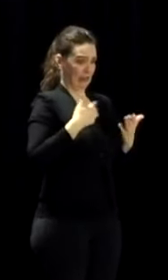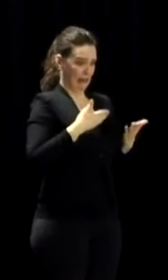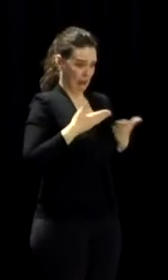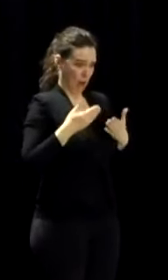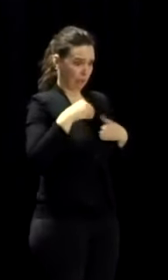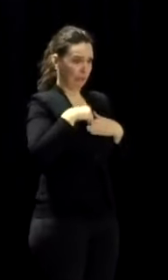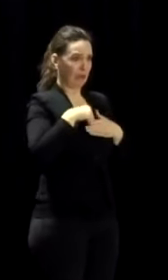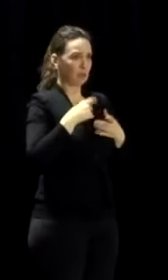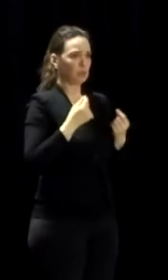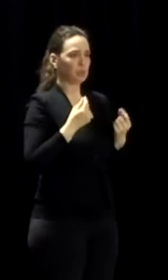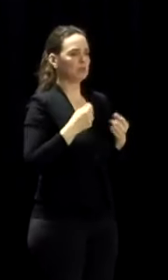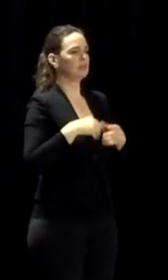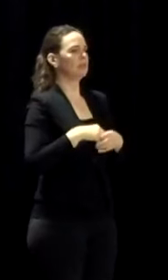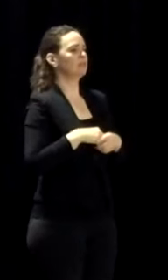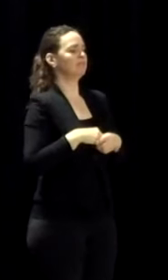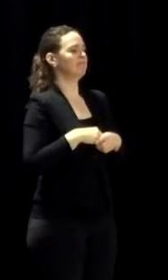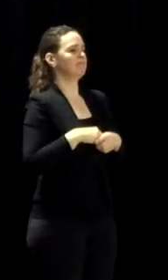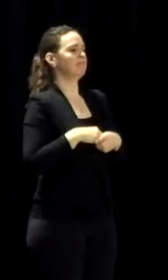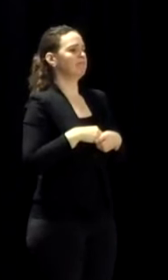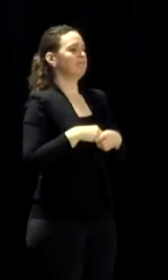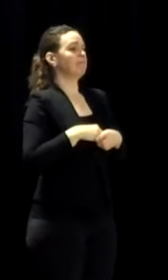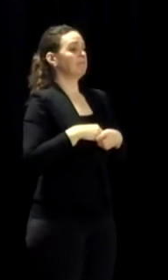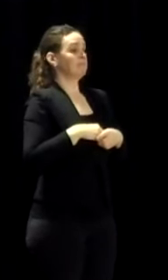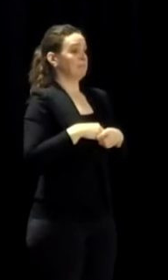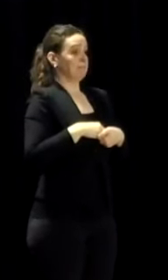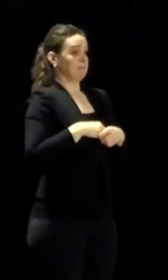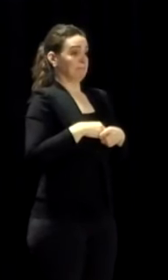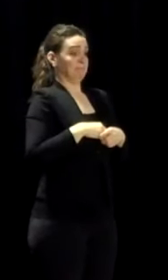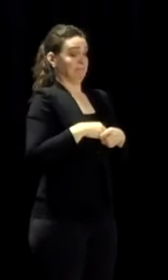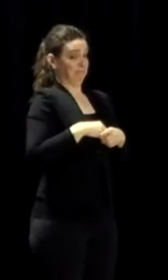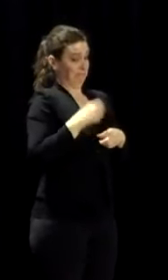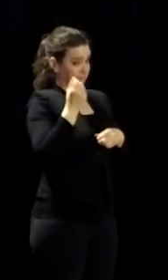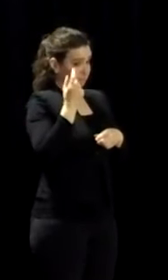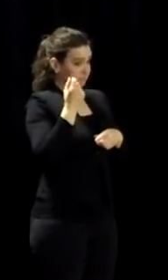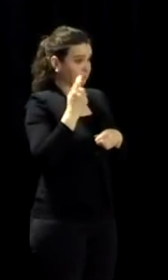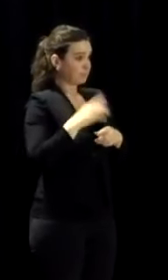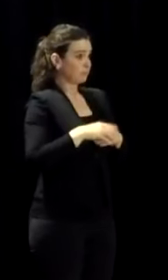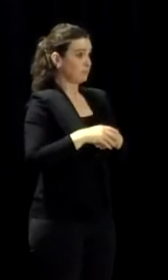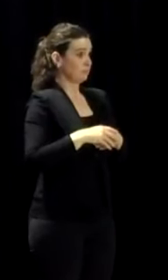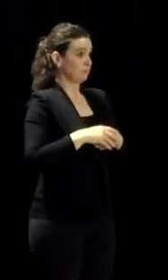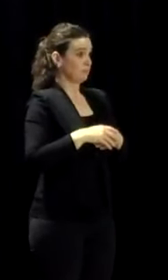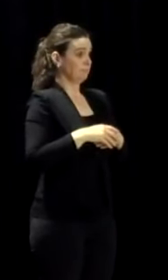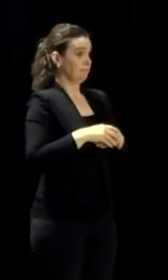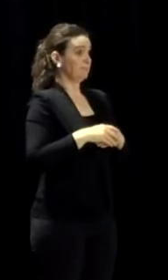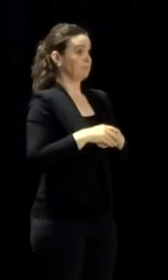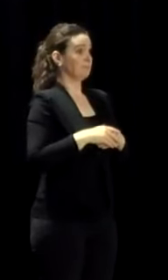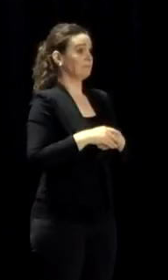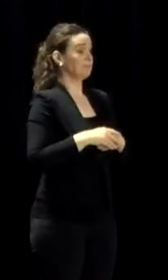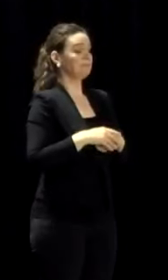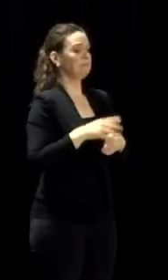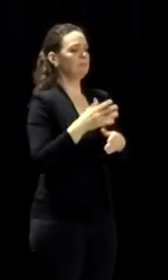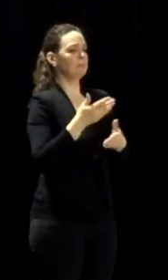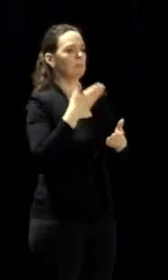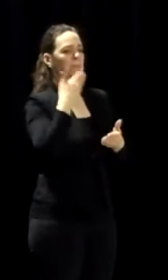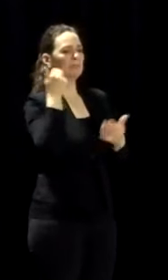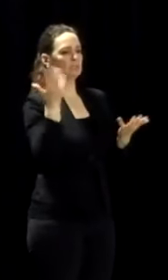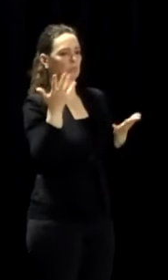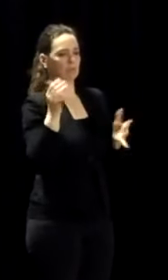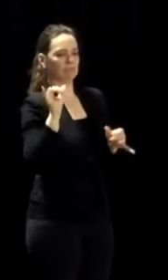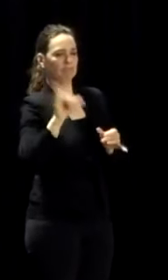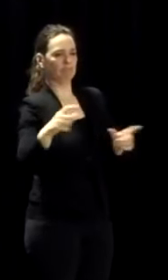within the 14, and again, the guidance could change, but right now in a 14-day period, you should probably show some symptoms, right? And